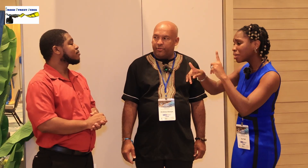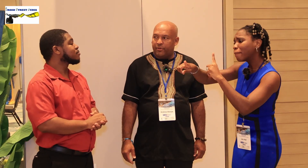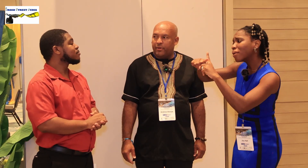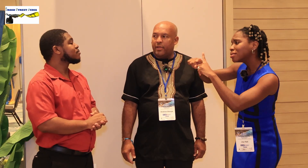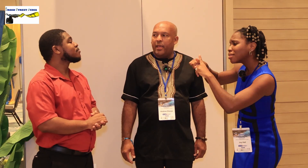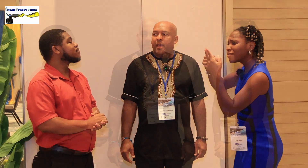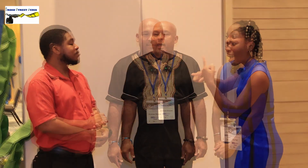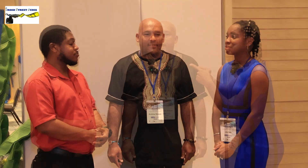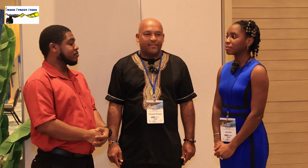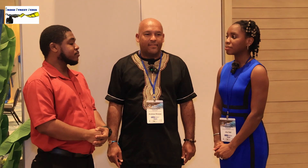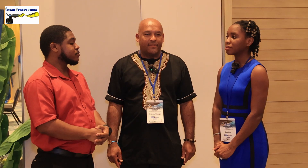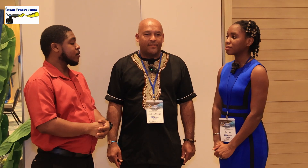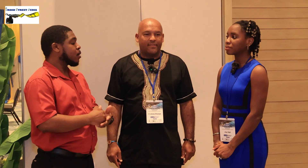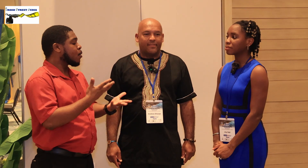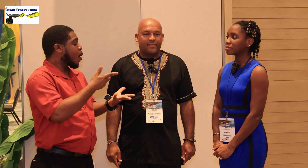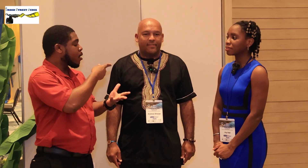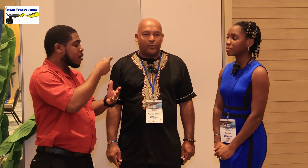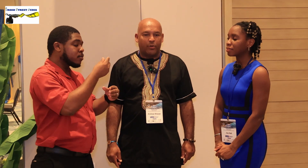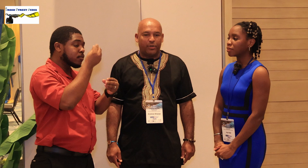negative.